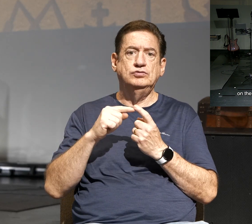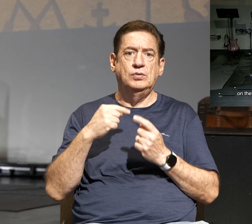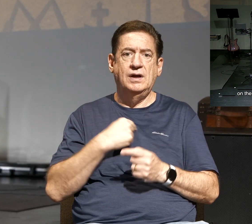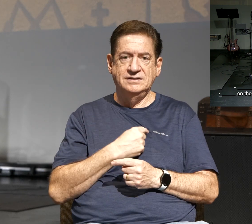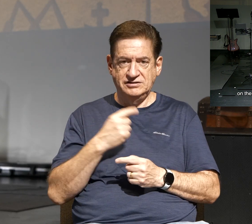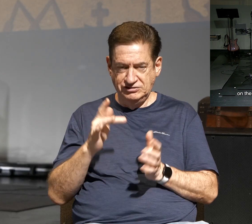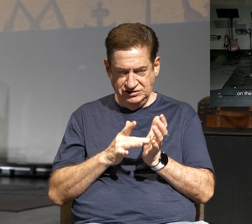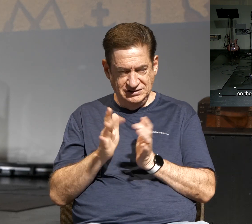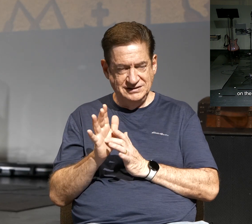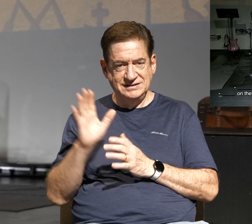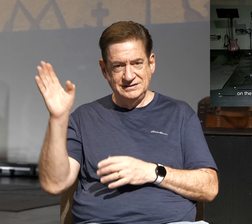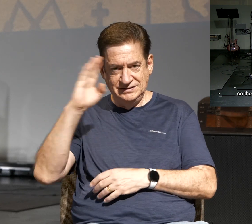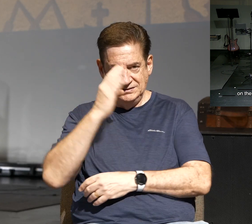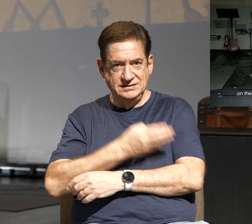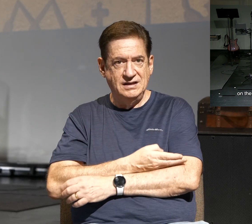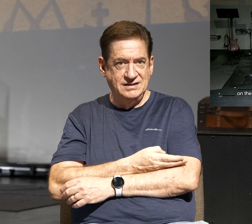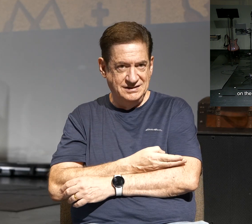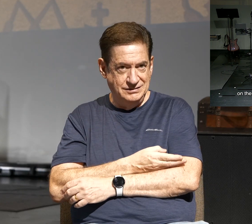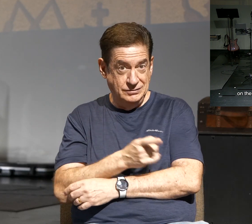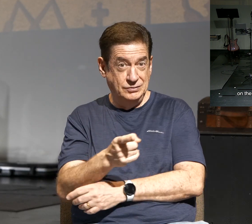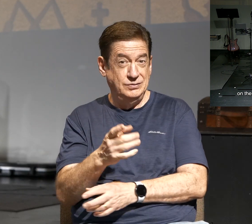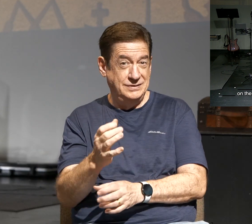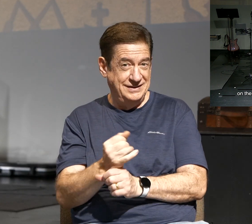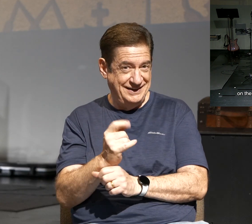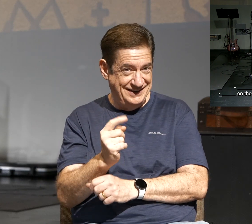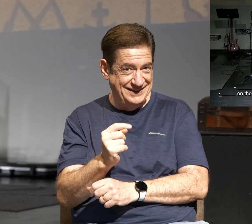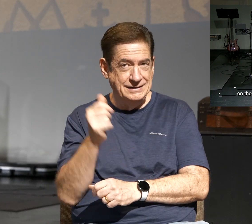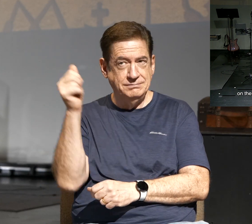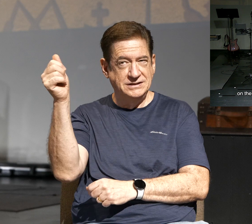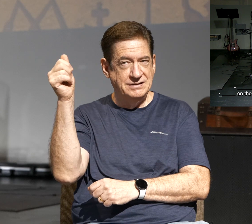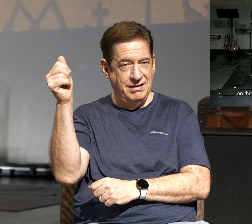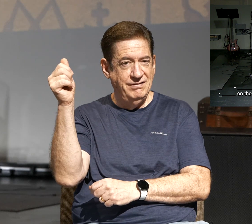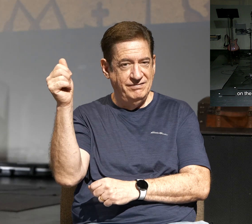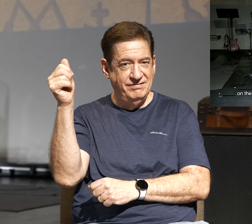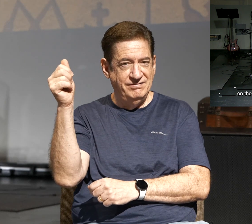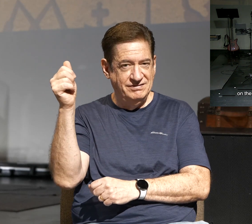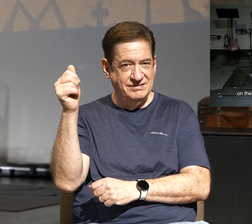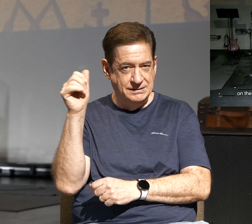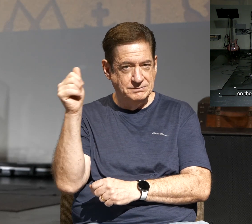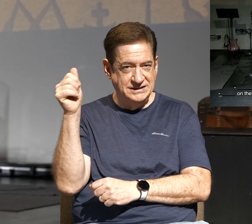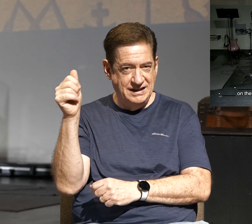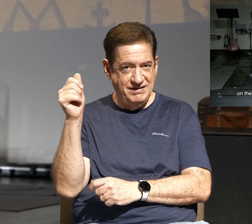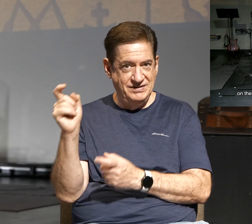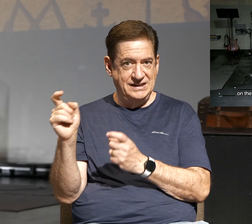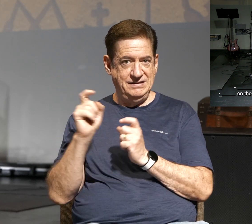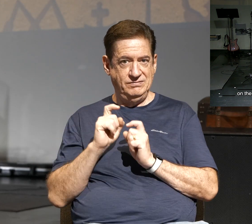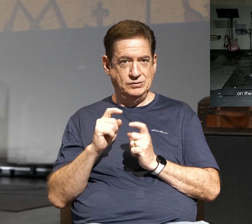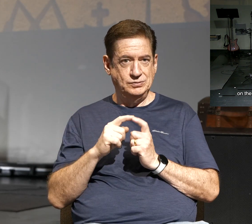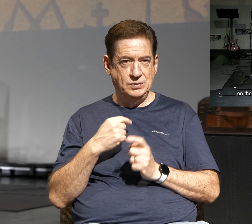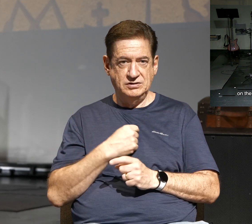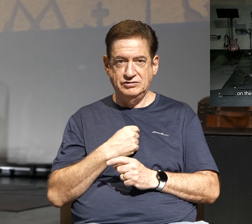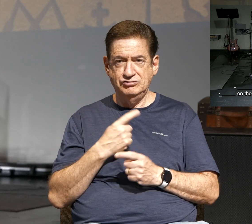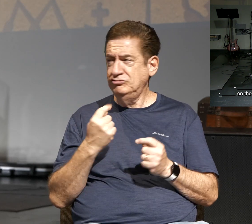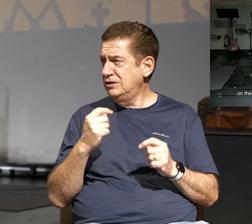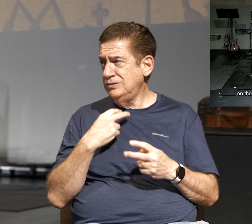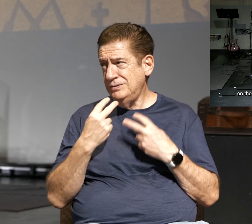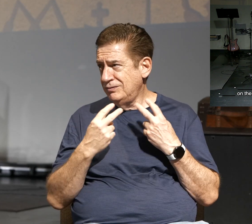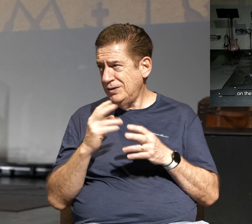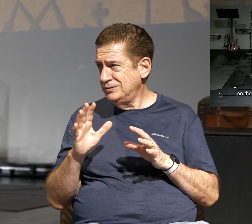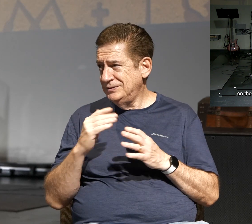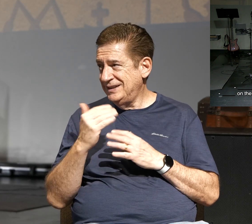Good, you got it. Yeah, it's himself. It's himself. Try not to be so vocal next